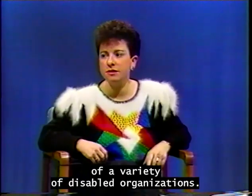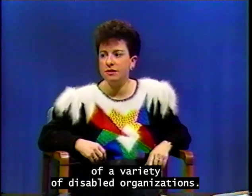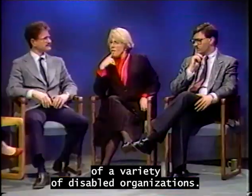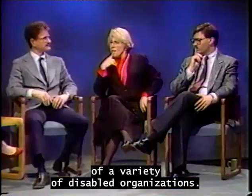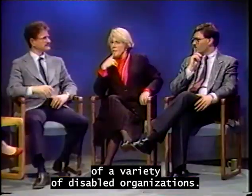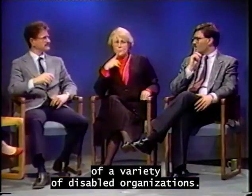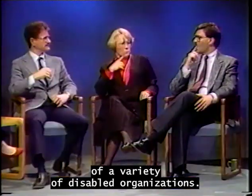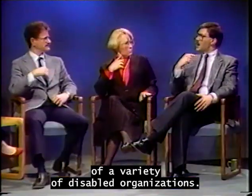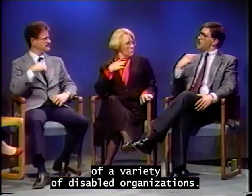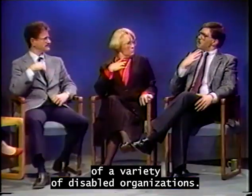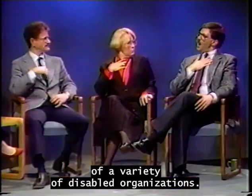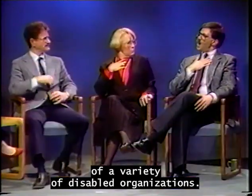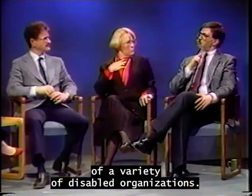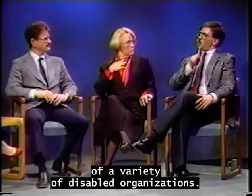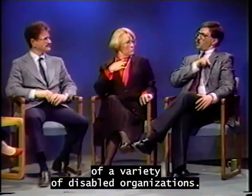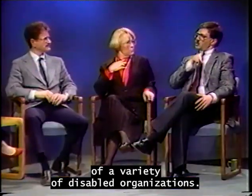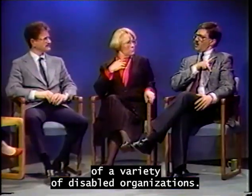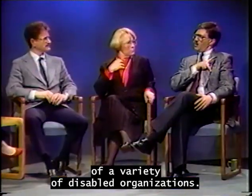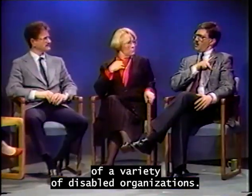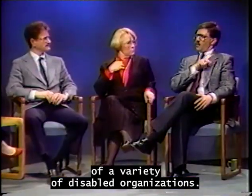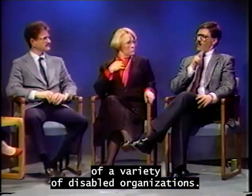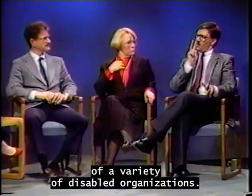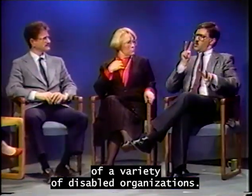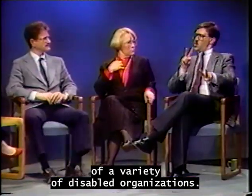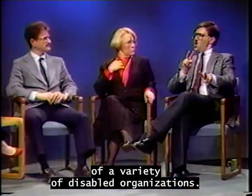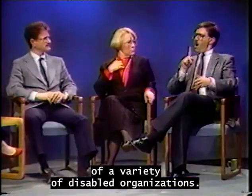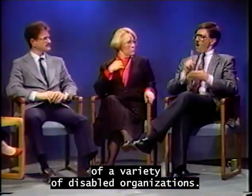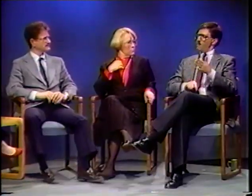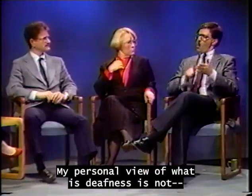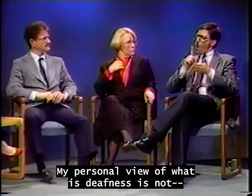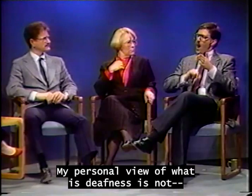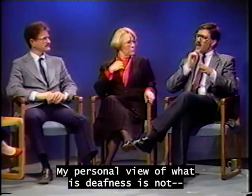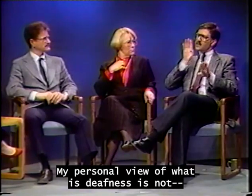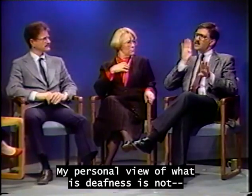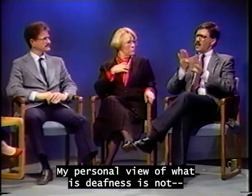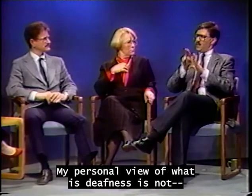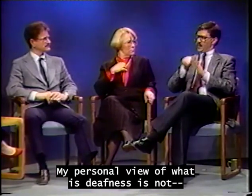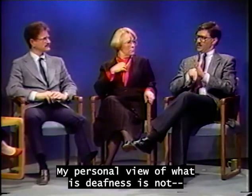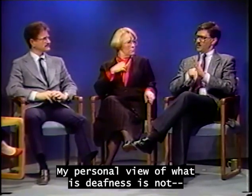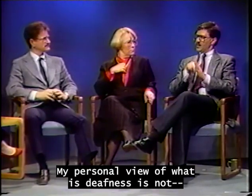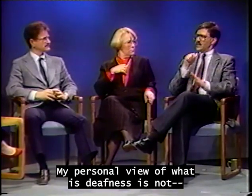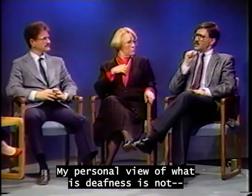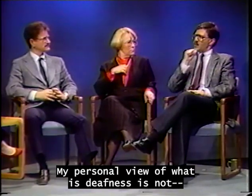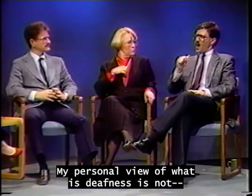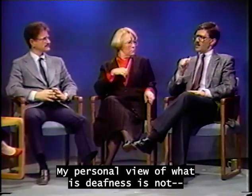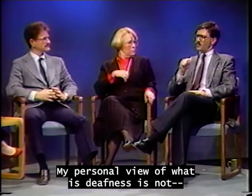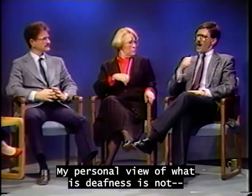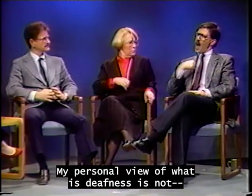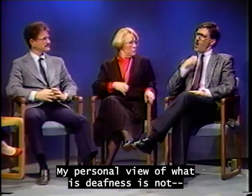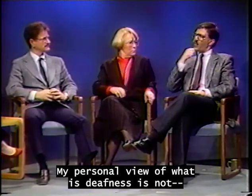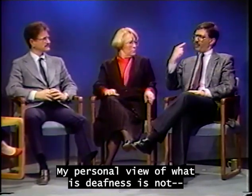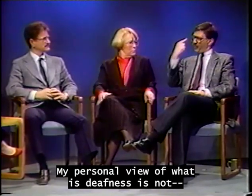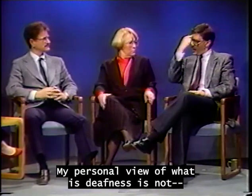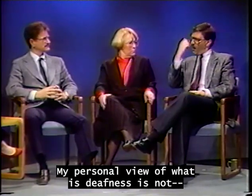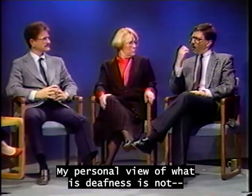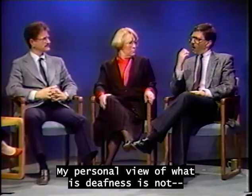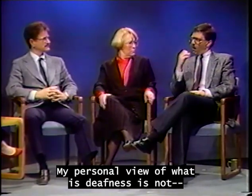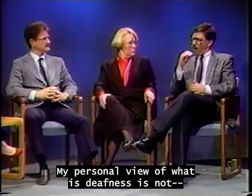of a variety of disabled organizations. My personal view of what is deafness